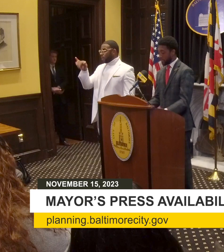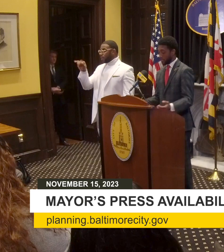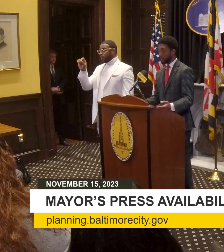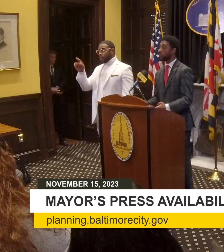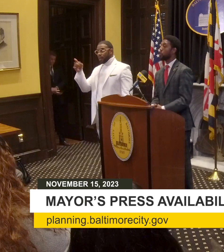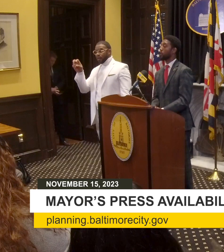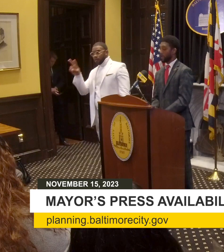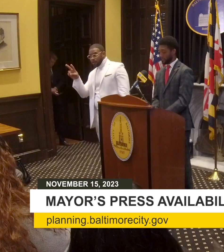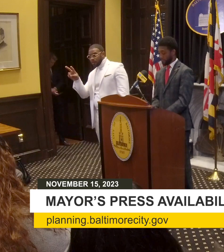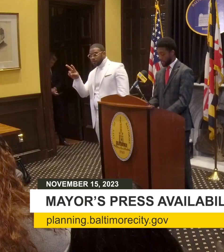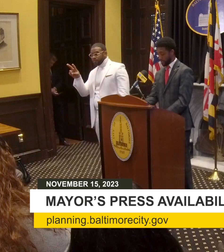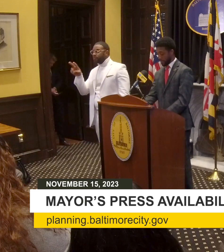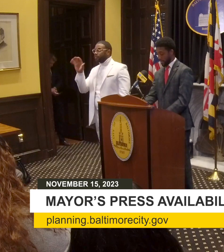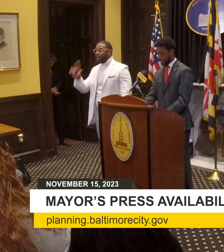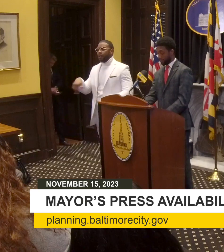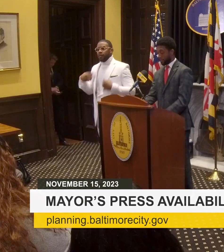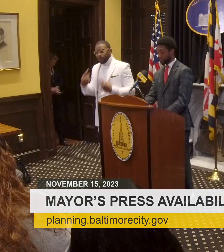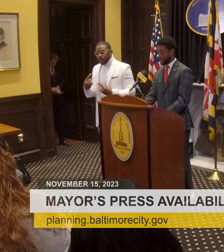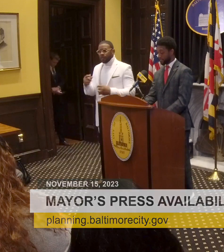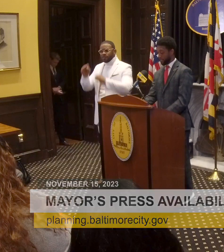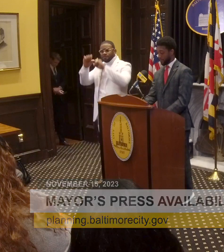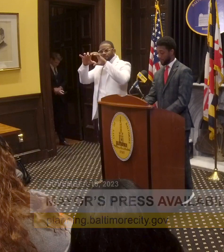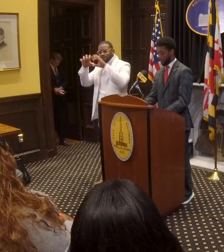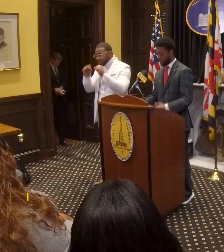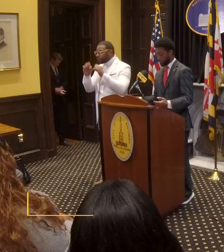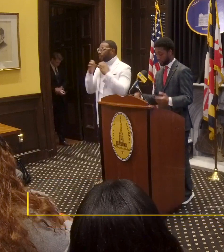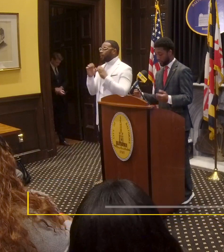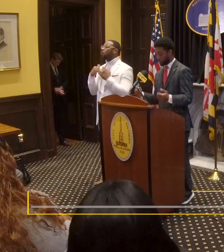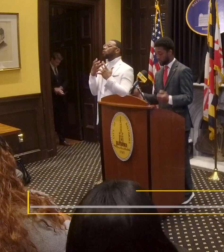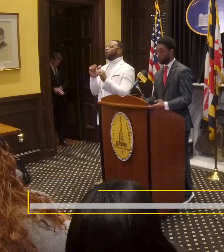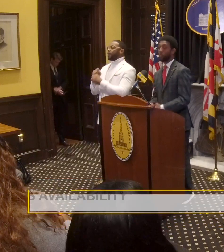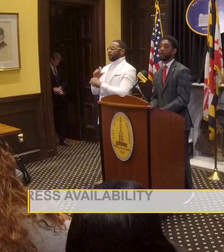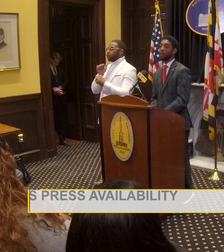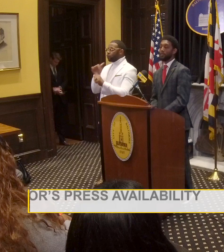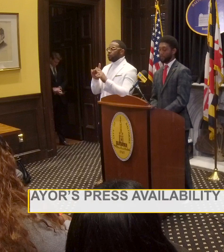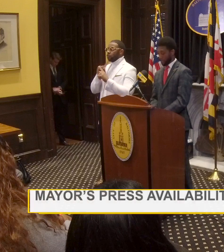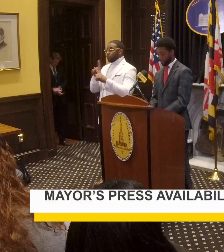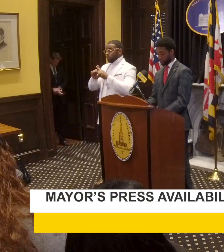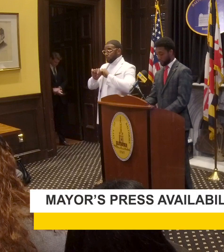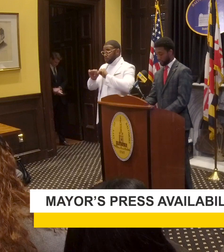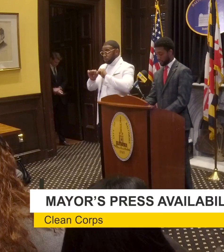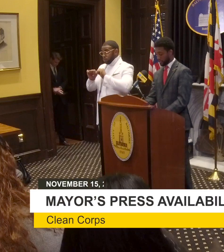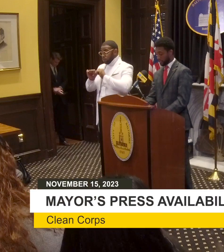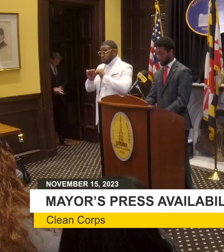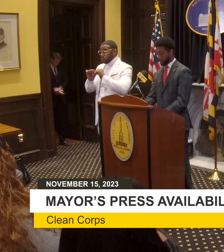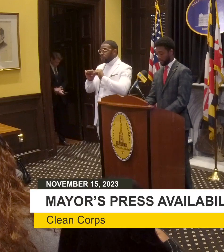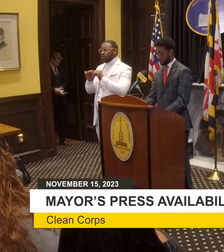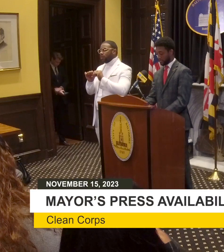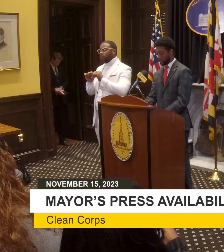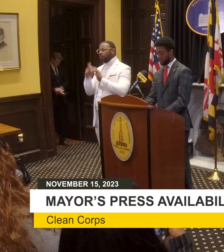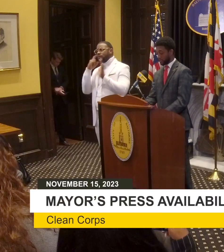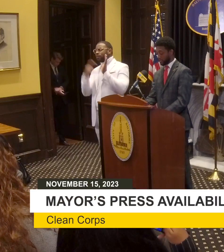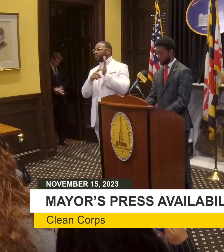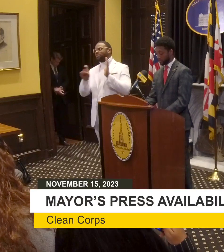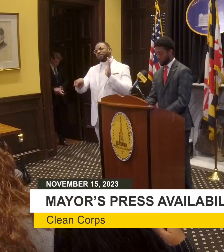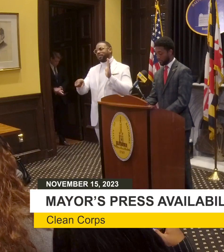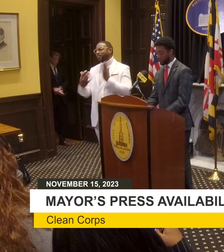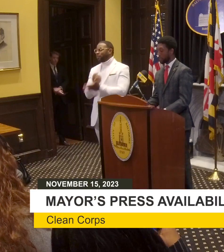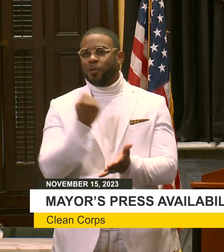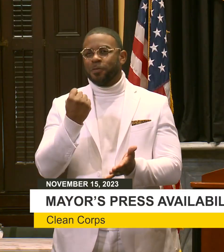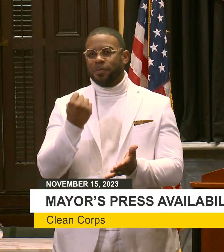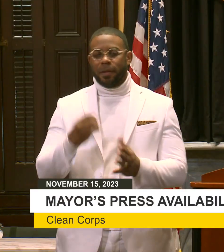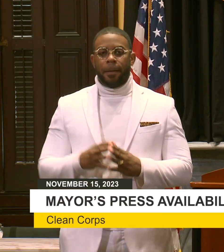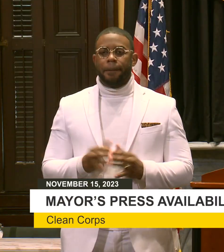left. Clean Core has been a fantastic effort, and we want to make sure that they are certainly getting the recognition that they